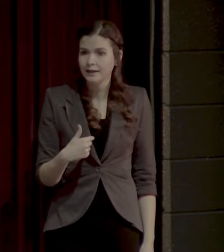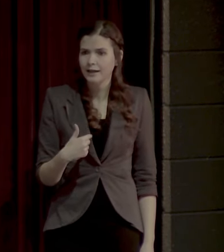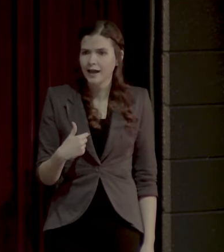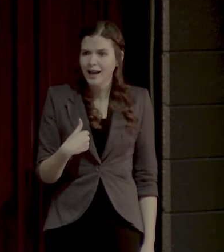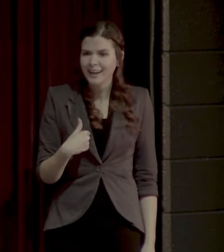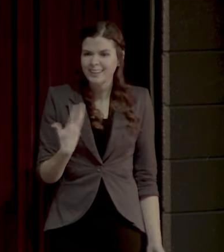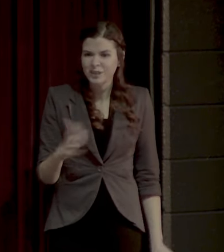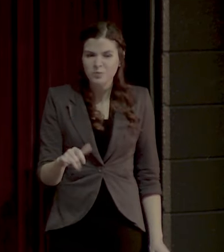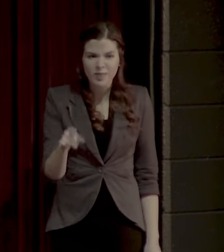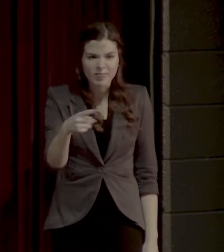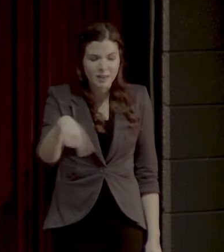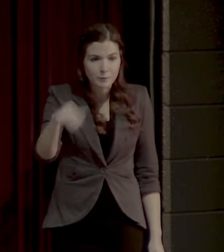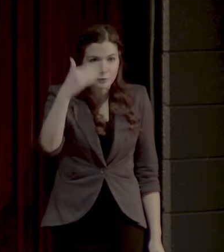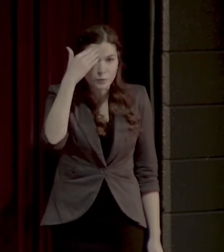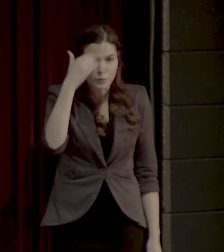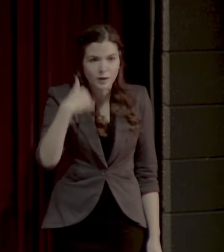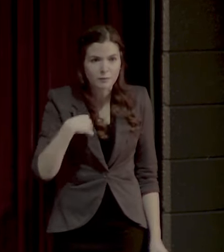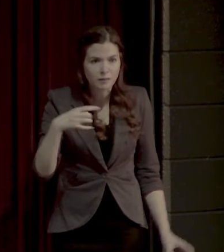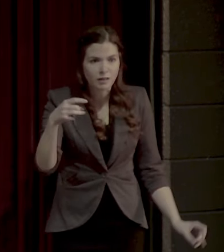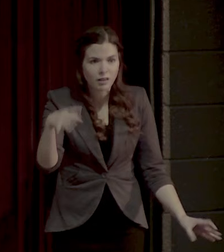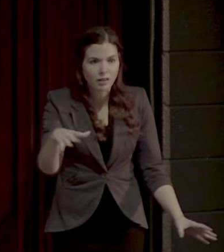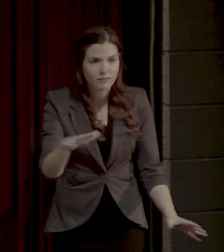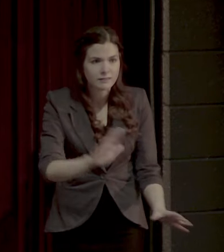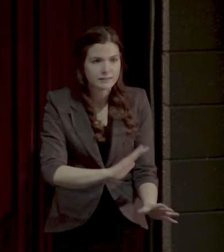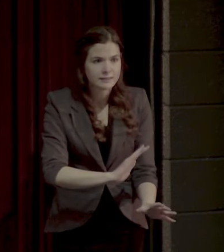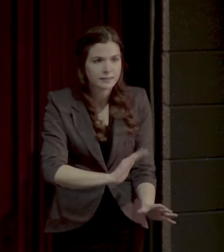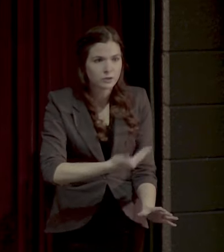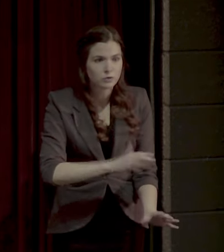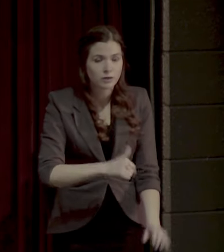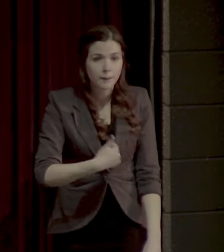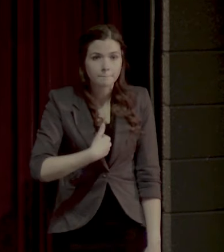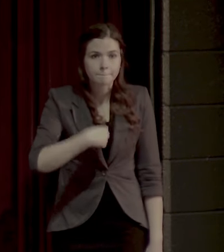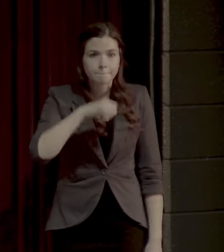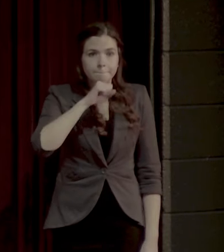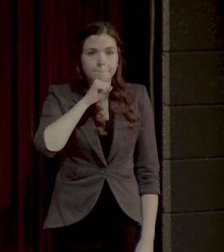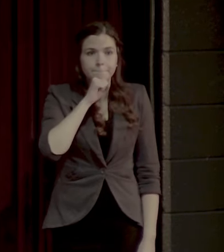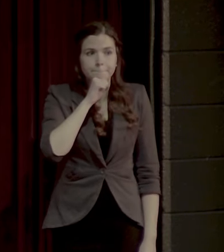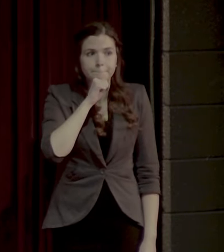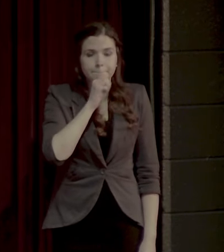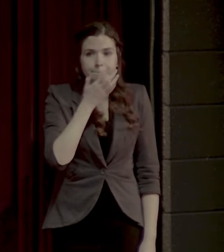I didn't want them to know I was an awful singer, and so I remained quiet.